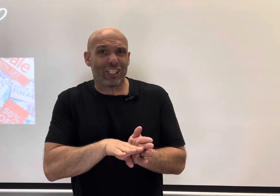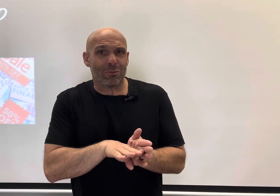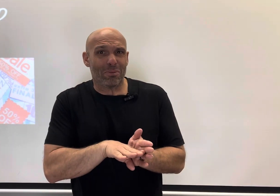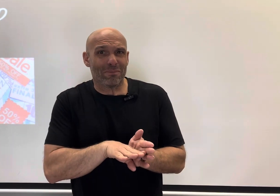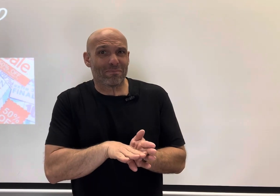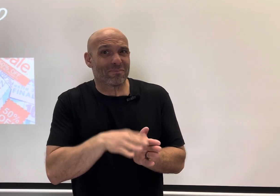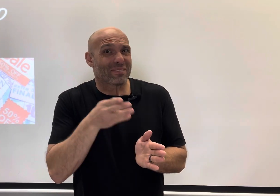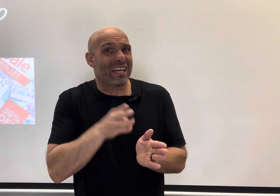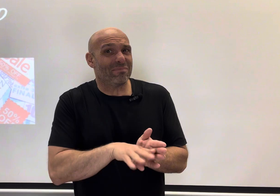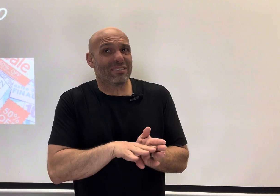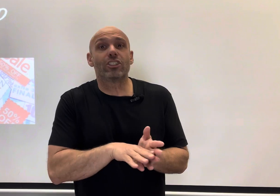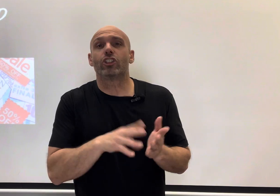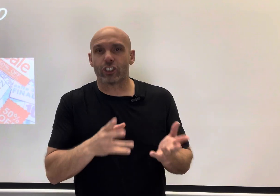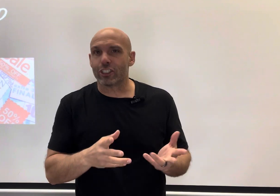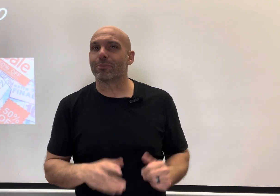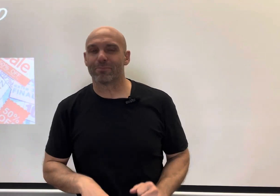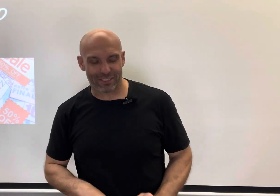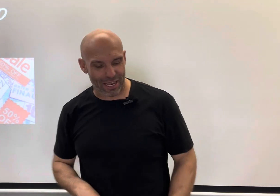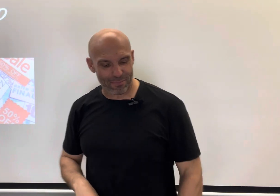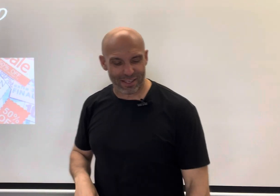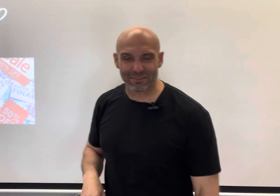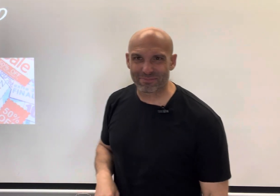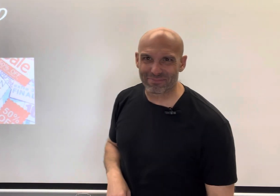cheap. Okay? Cheap. Same thing.